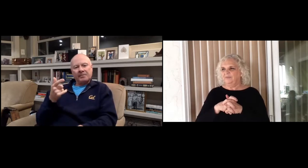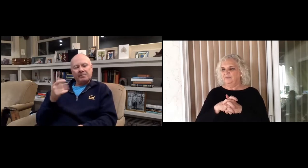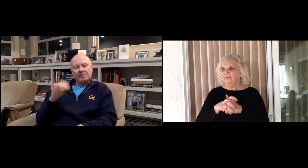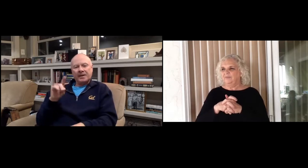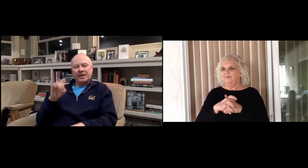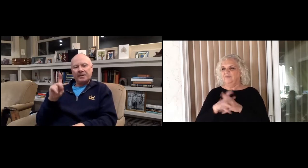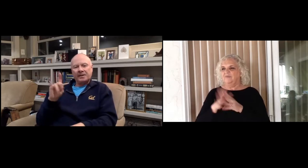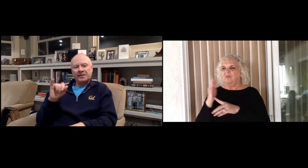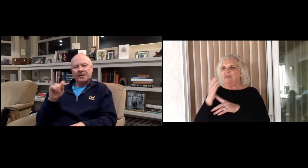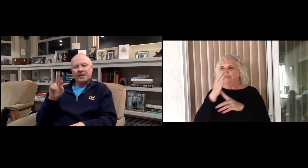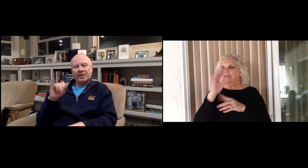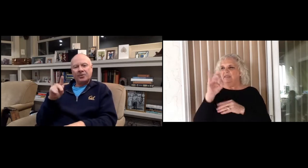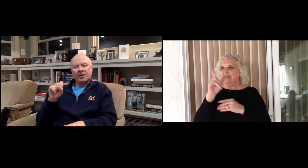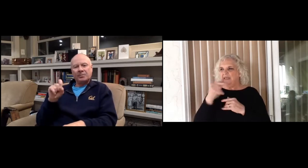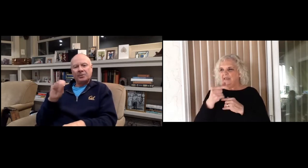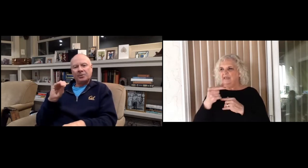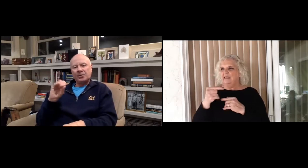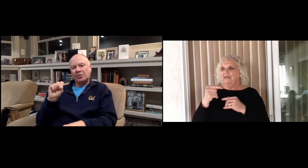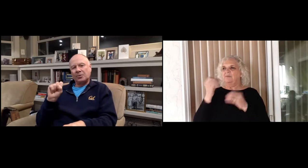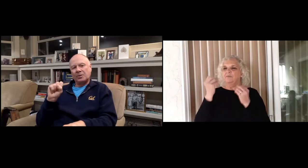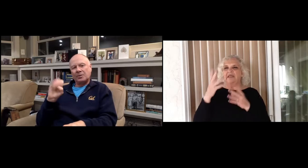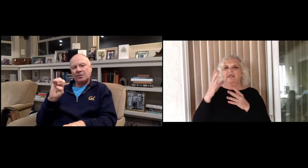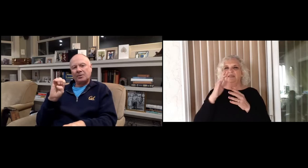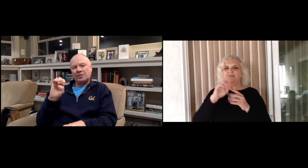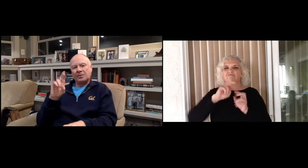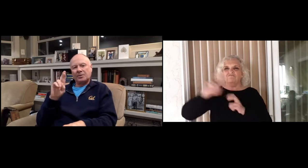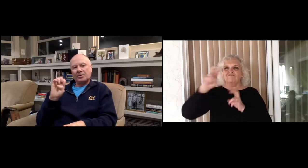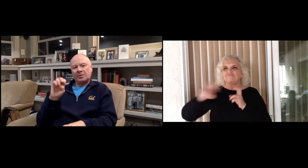Sailing and ski trips to